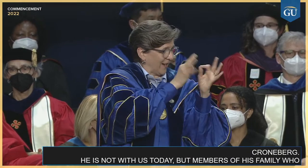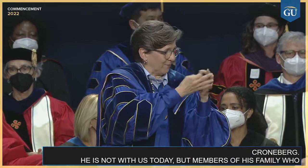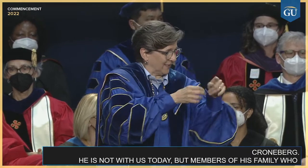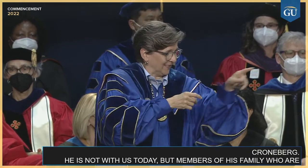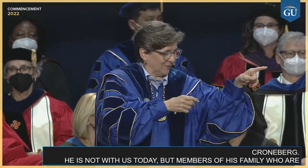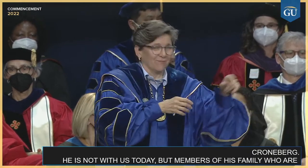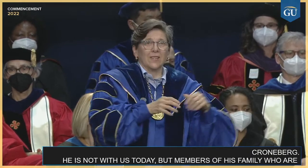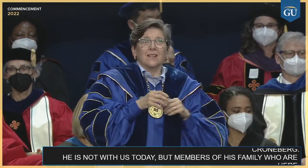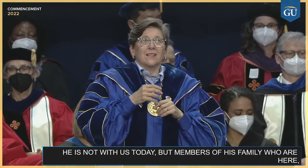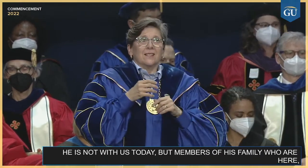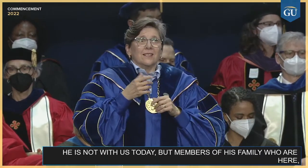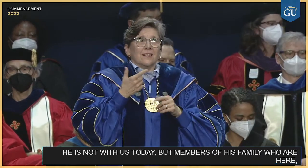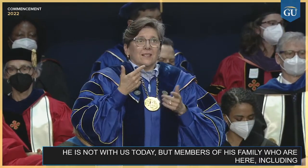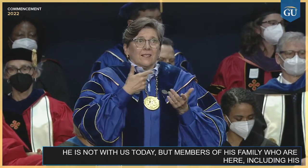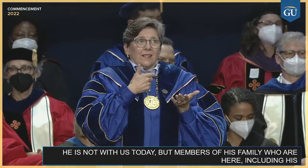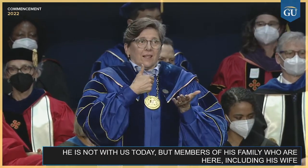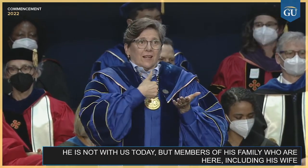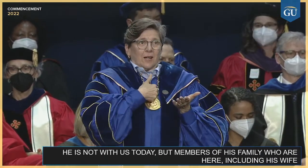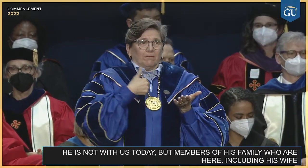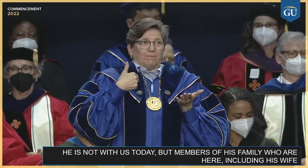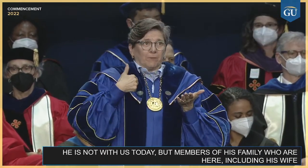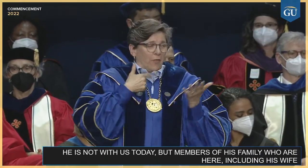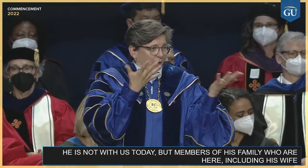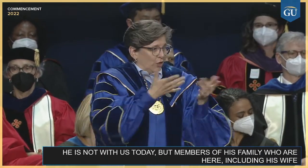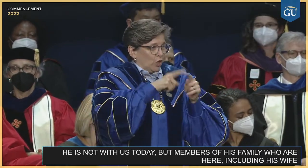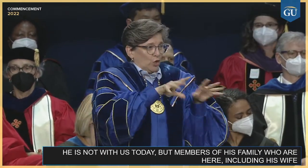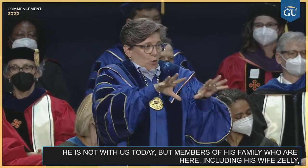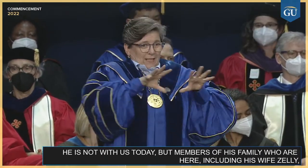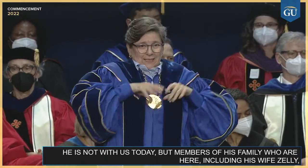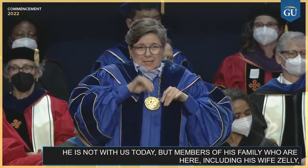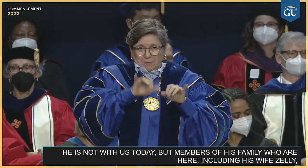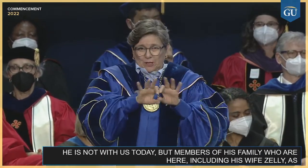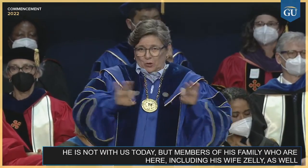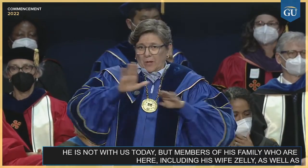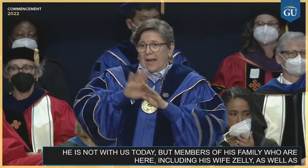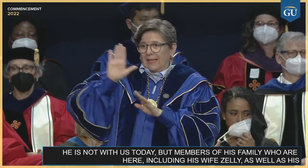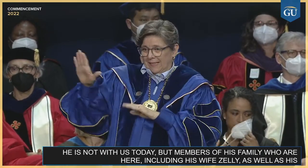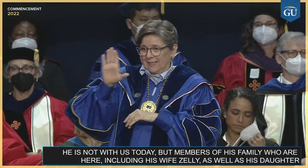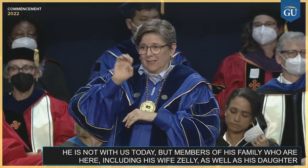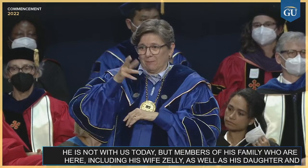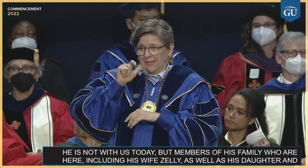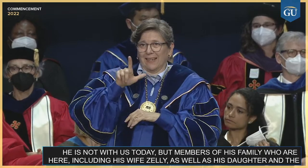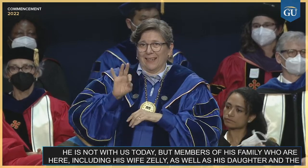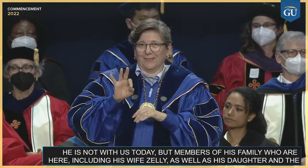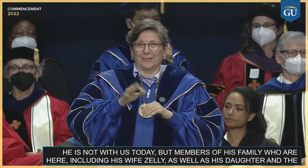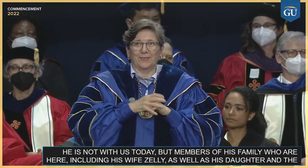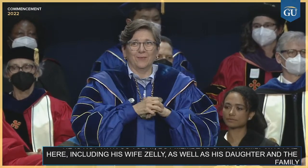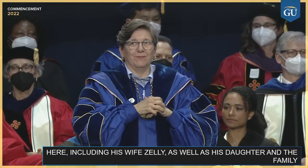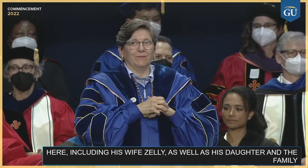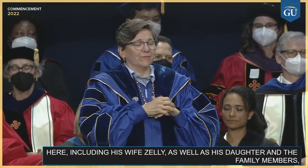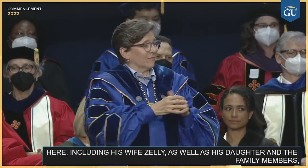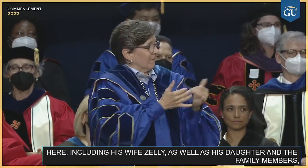as his daughter and rest of the family members. They are here to accept this degree on his behalf.